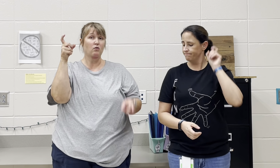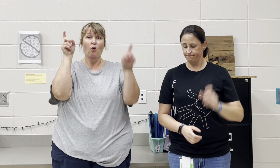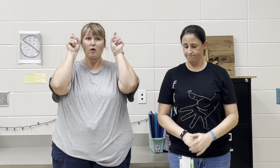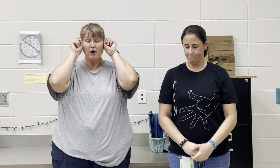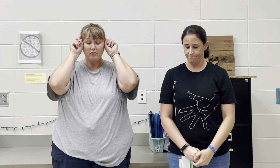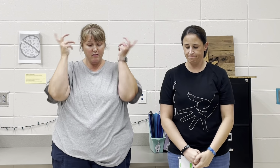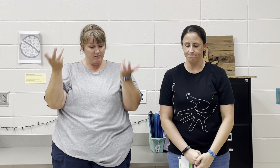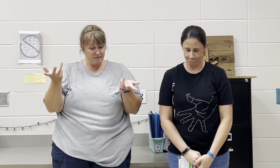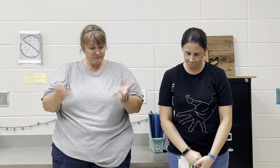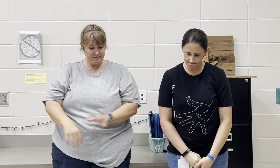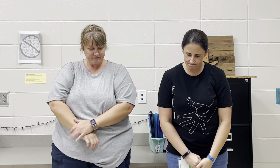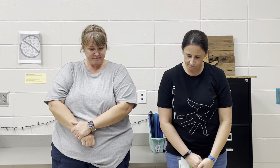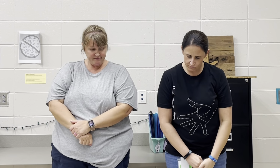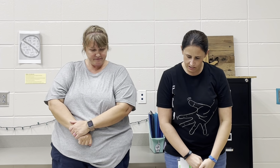or both.